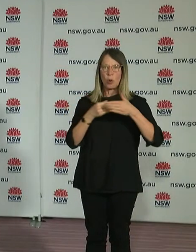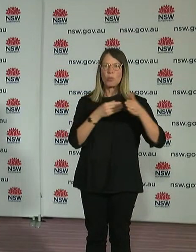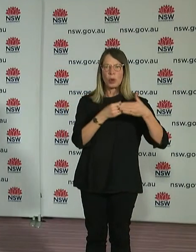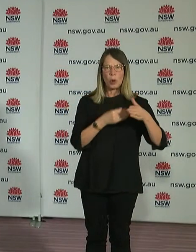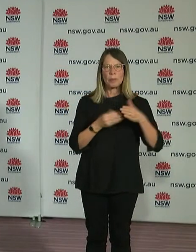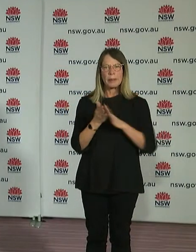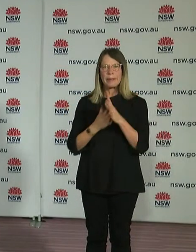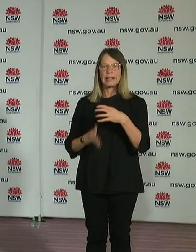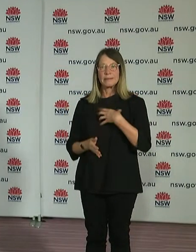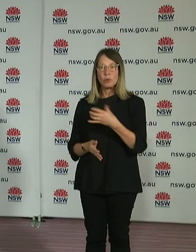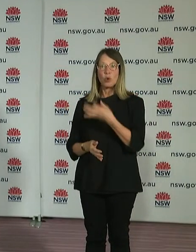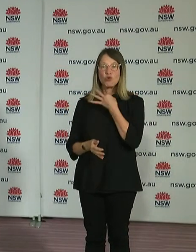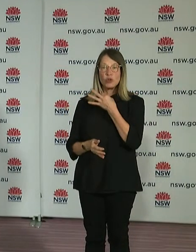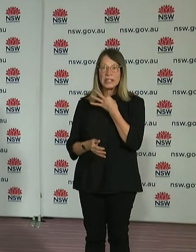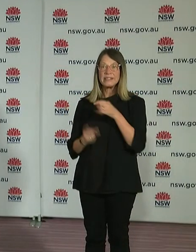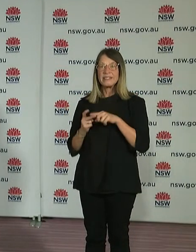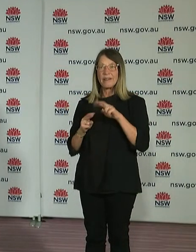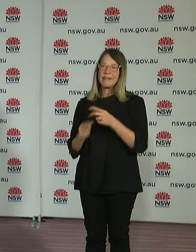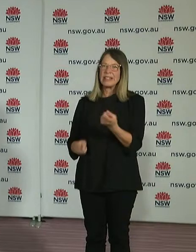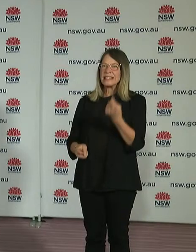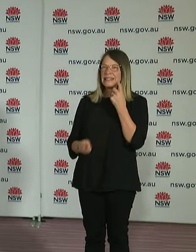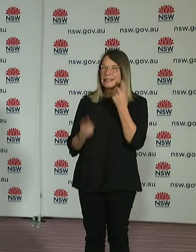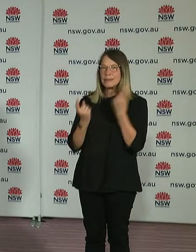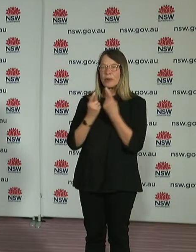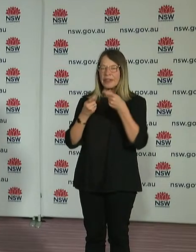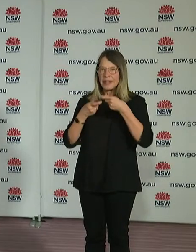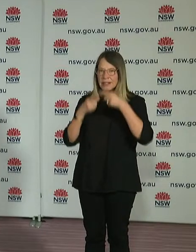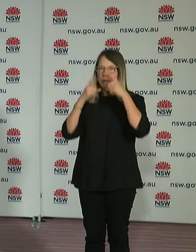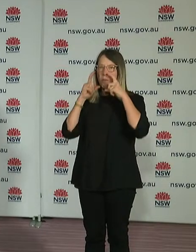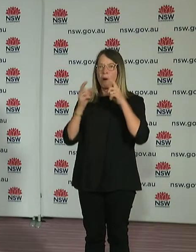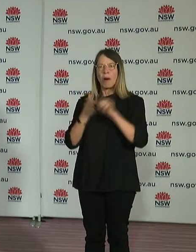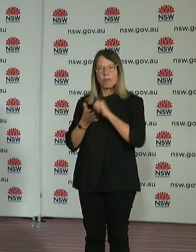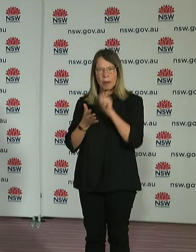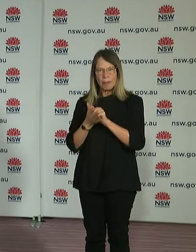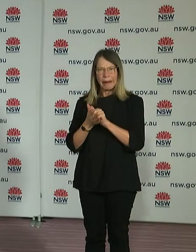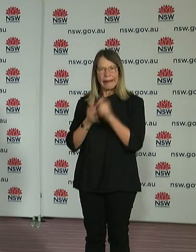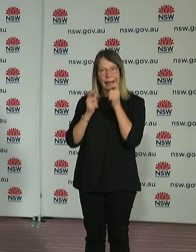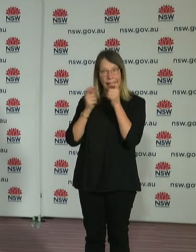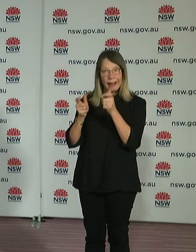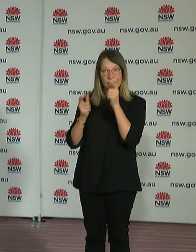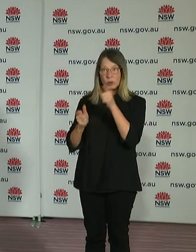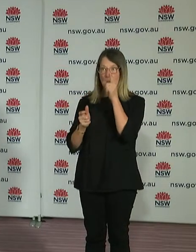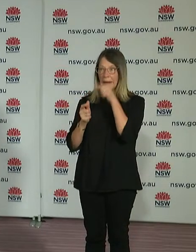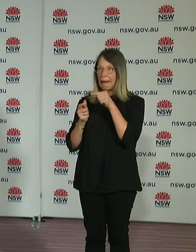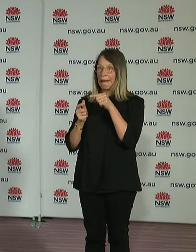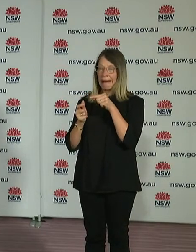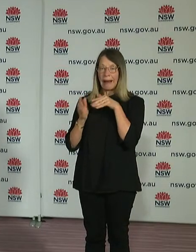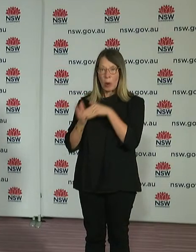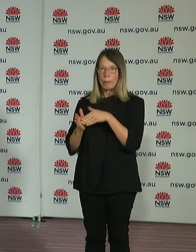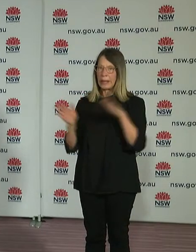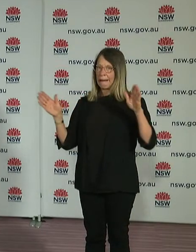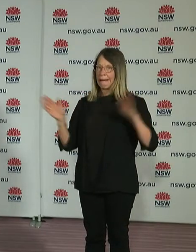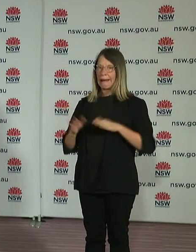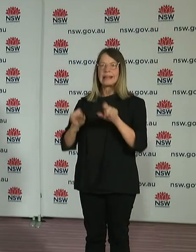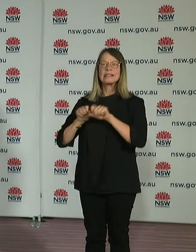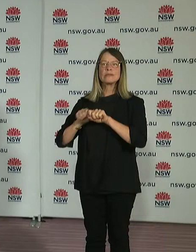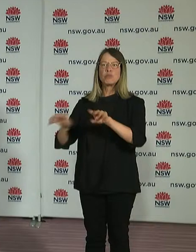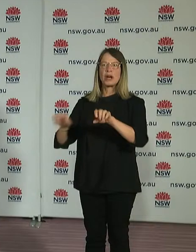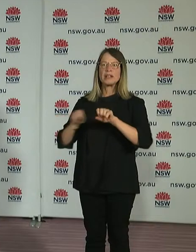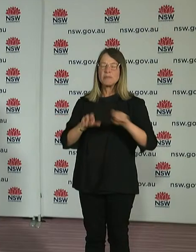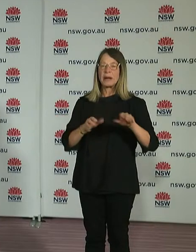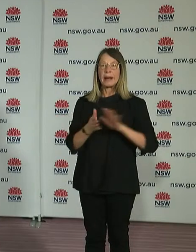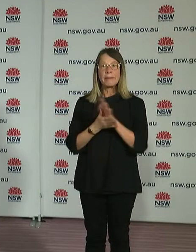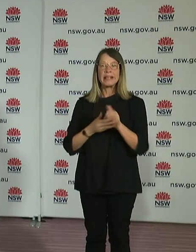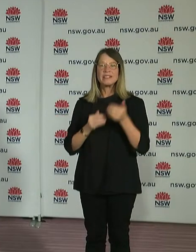we can actually maintain some of these simple measures, they can have a dramatic impact on transmission and allow us greater